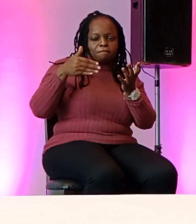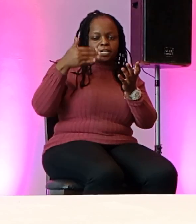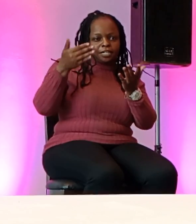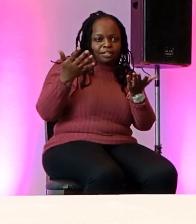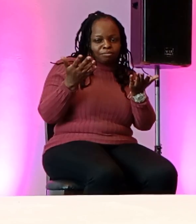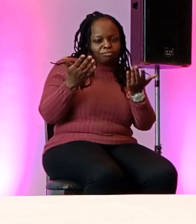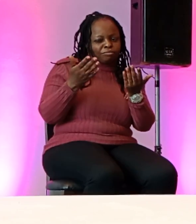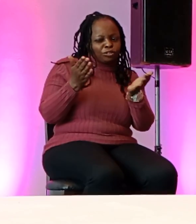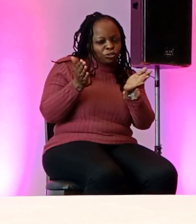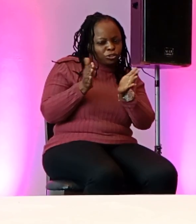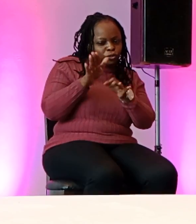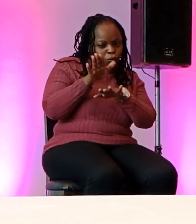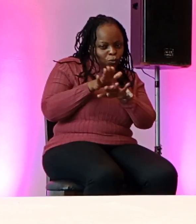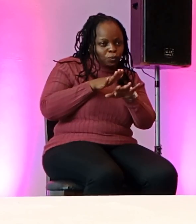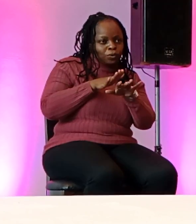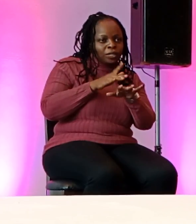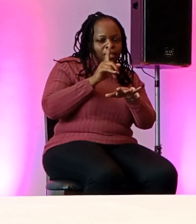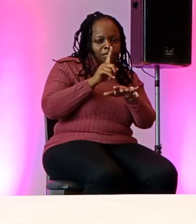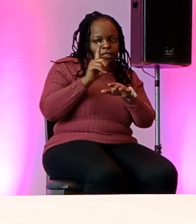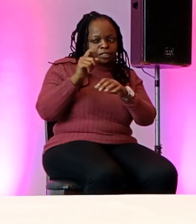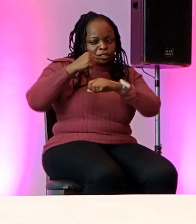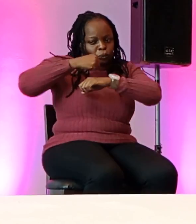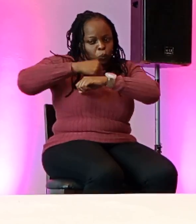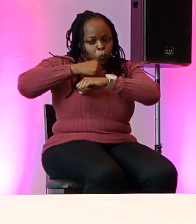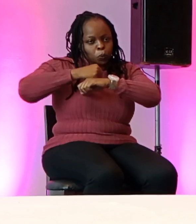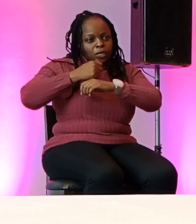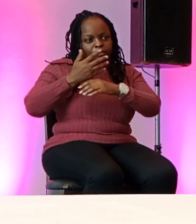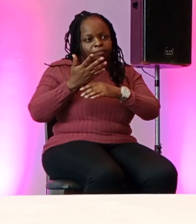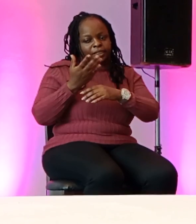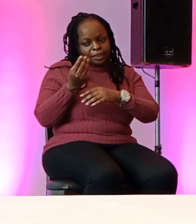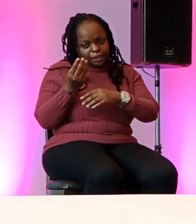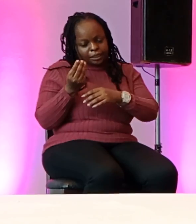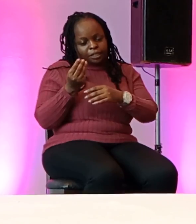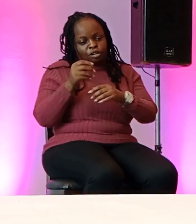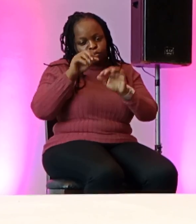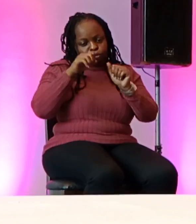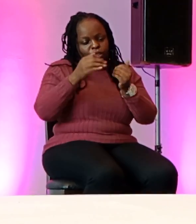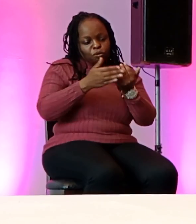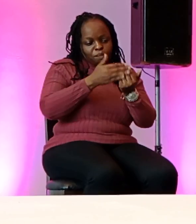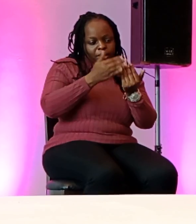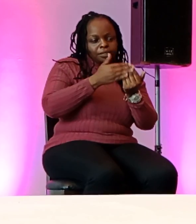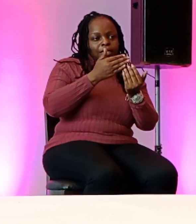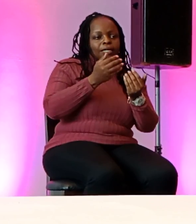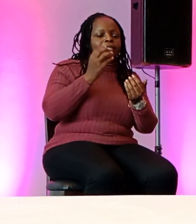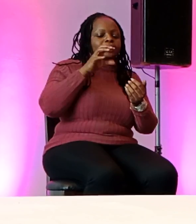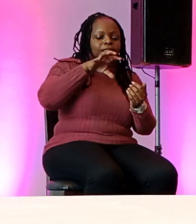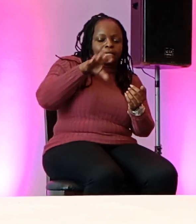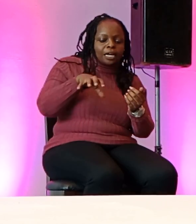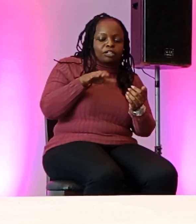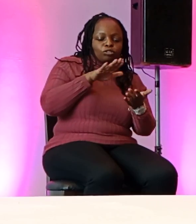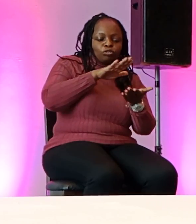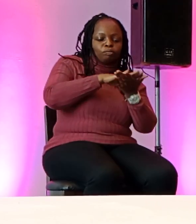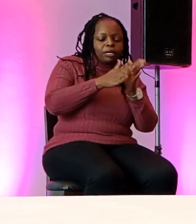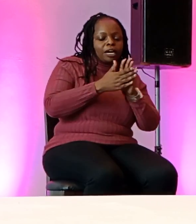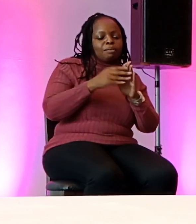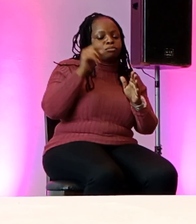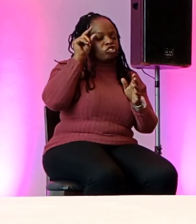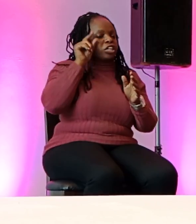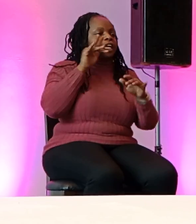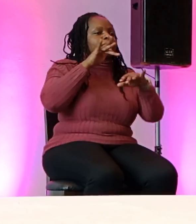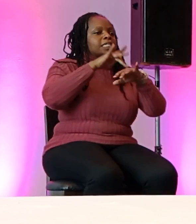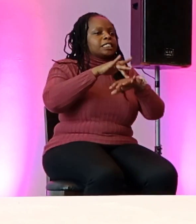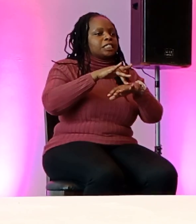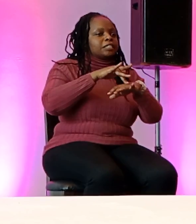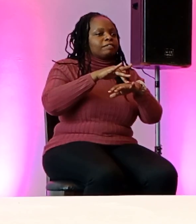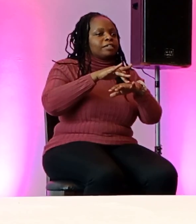base it every school if you wish, because we've also got to mentor our sons to become gender sensitive and to